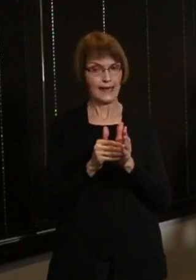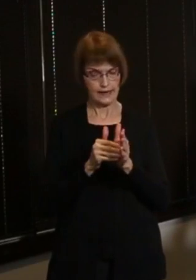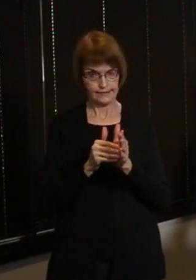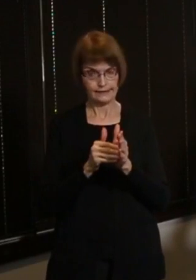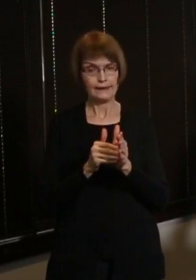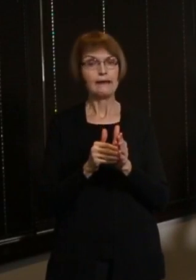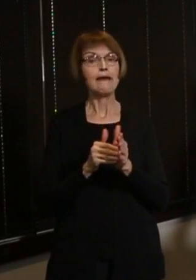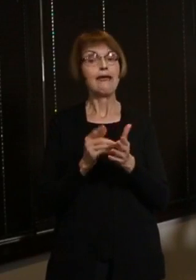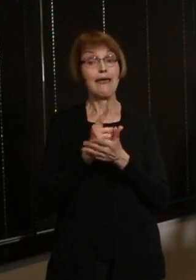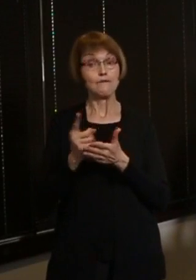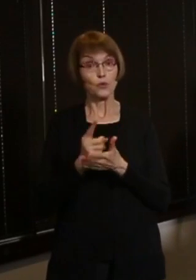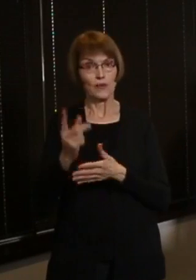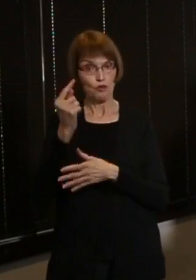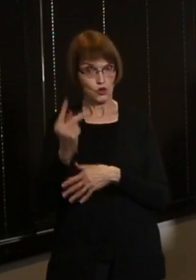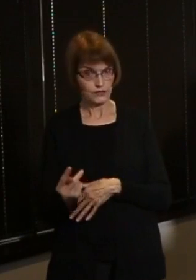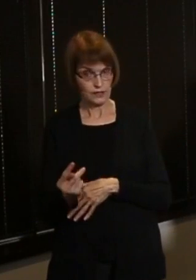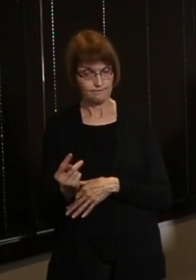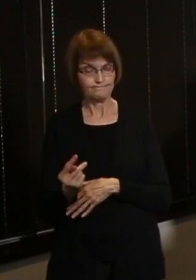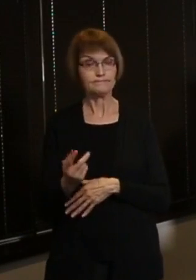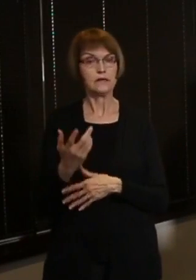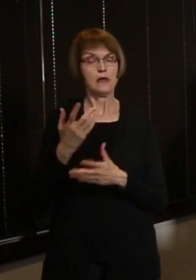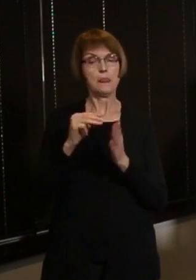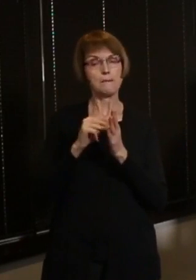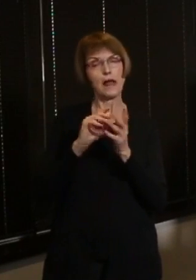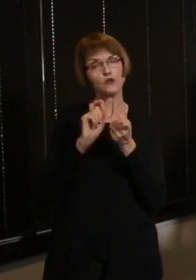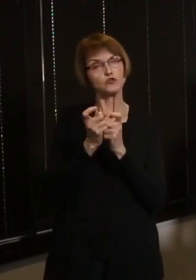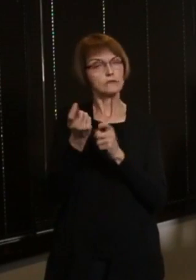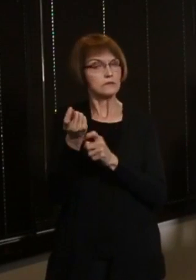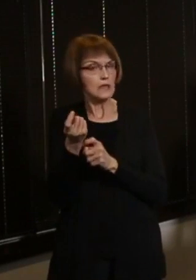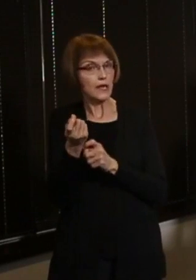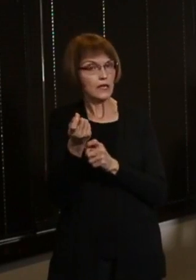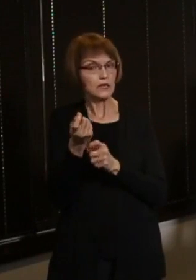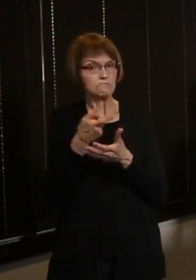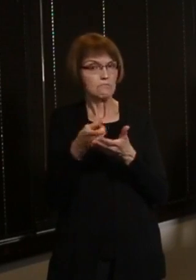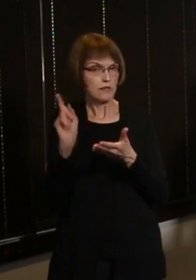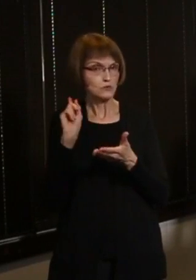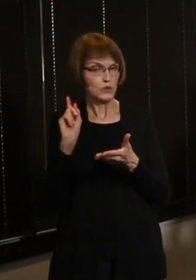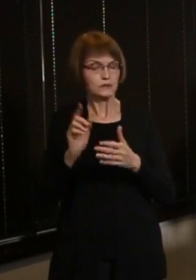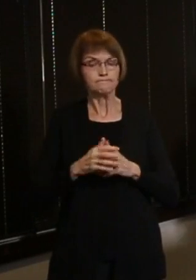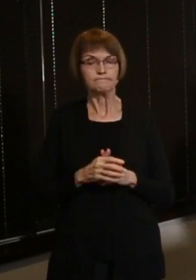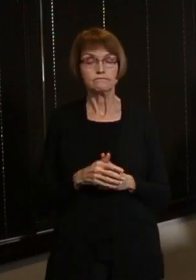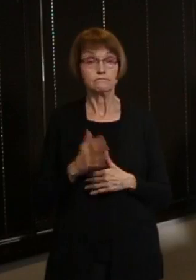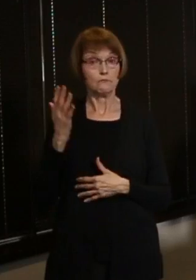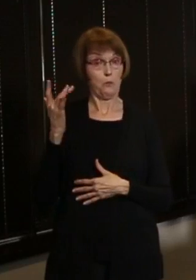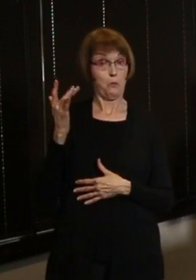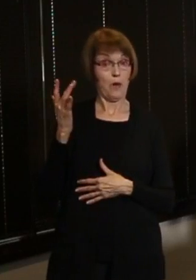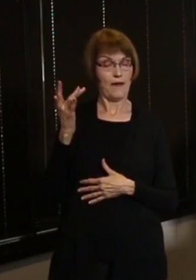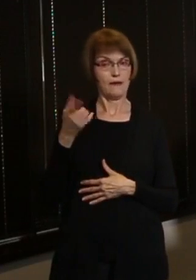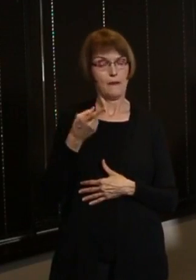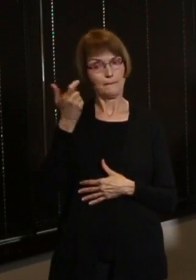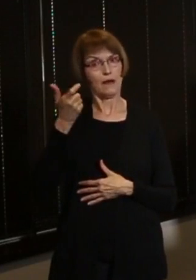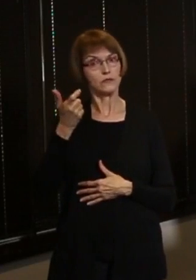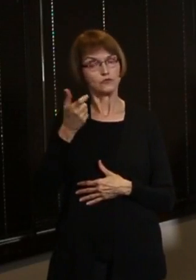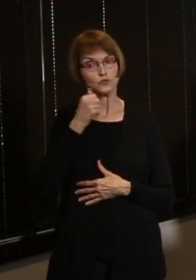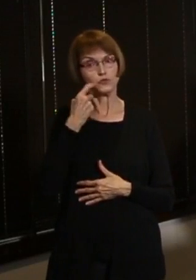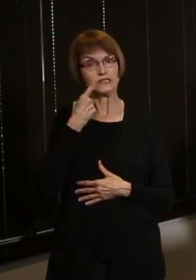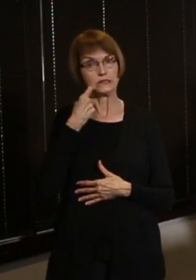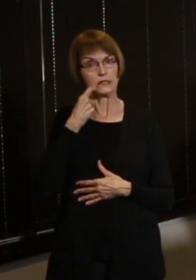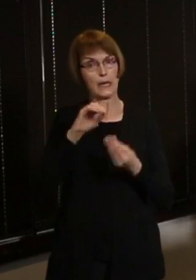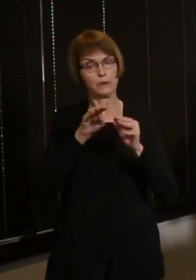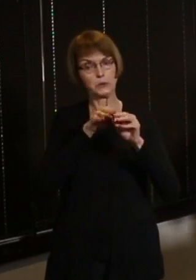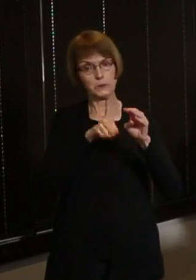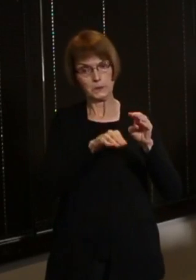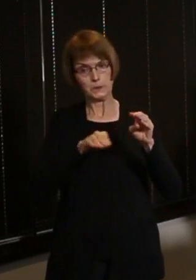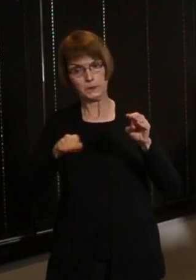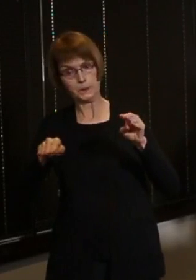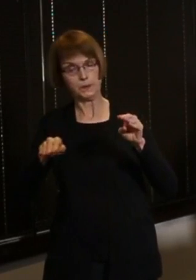every Thursday. We did adjust the model slightly last week because of that plateauing that we've seen. And so